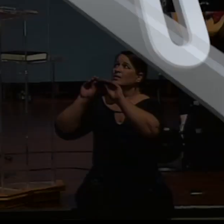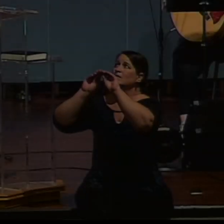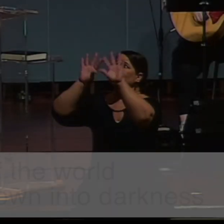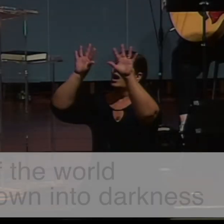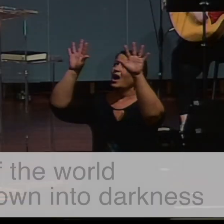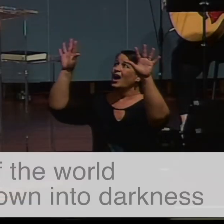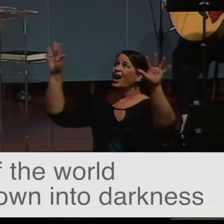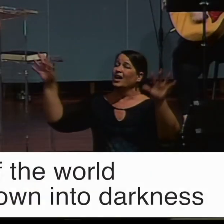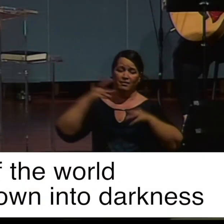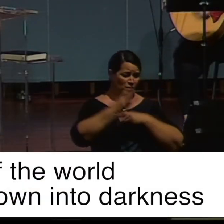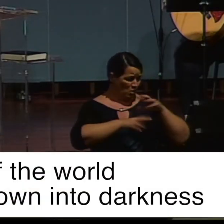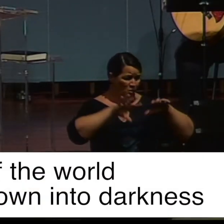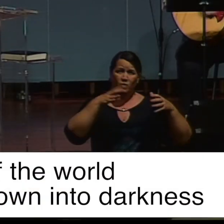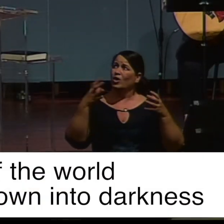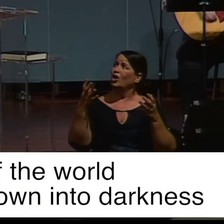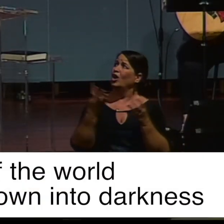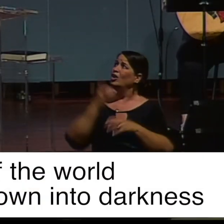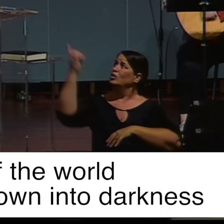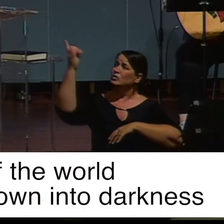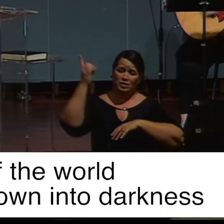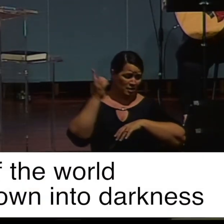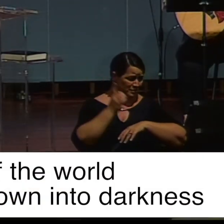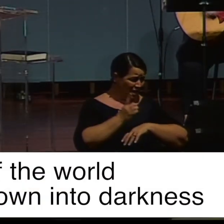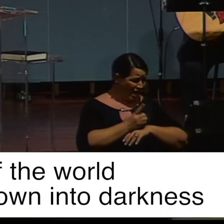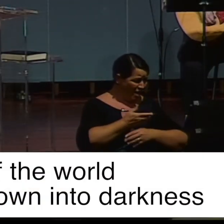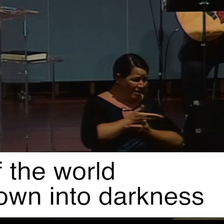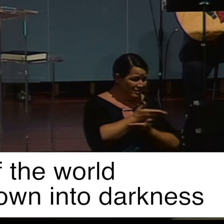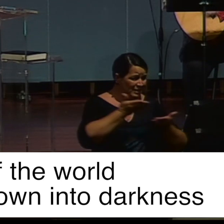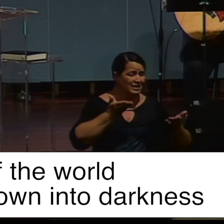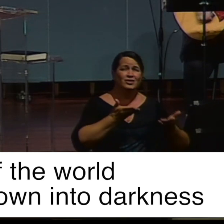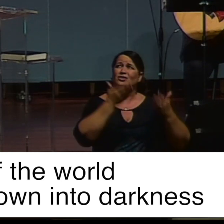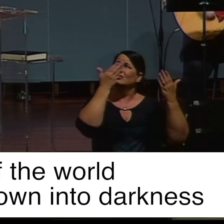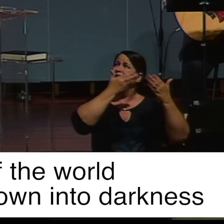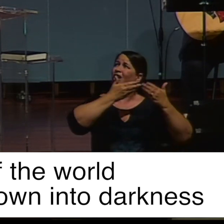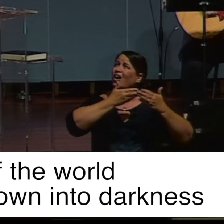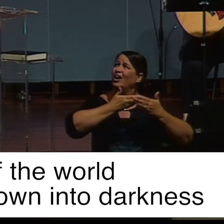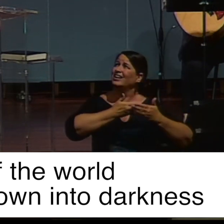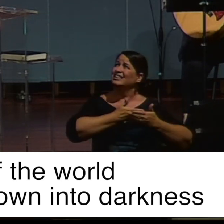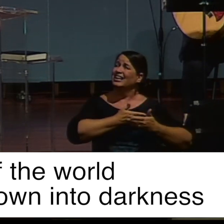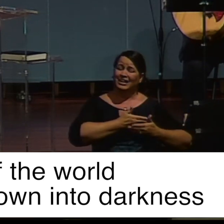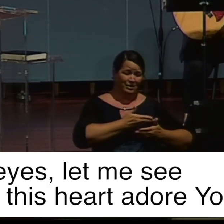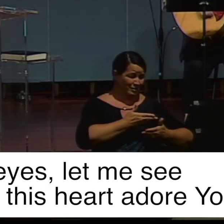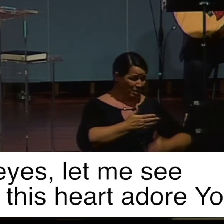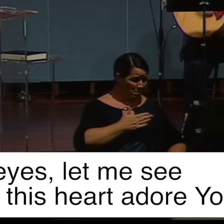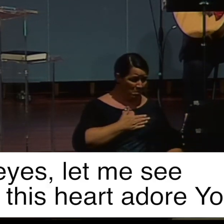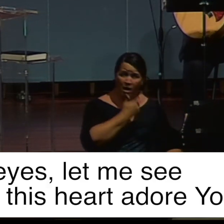Light of the world, you step down into darkness,